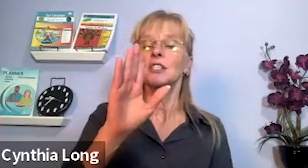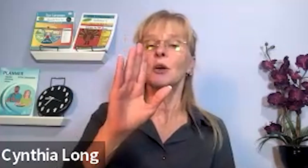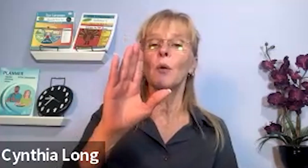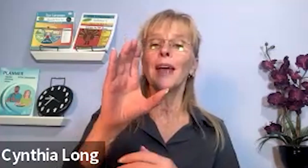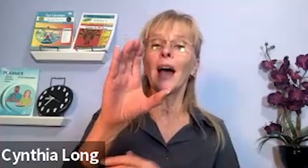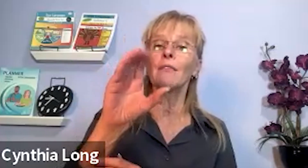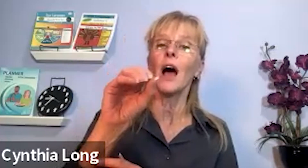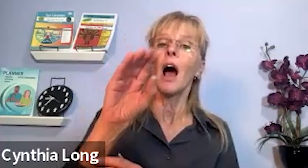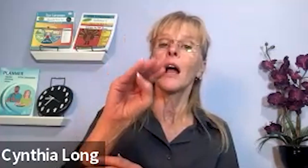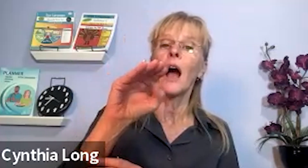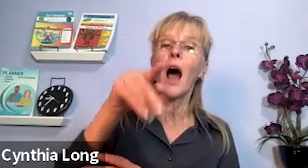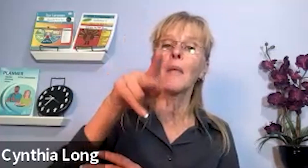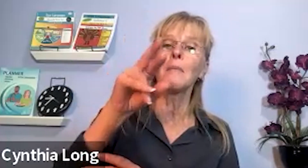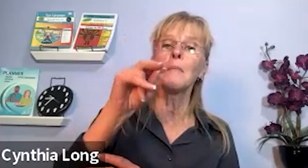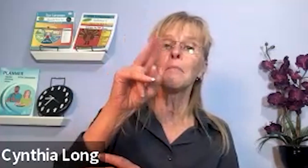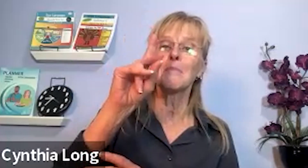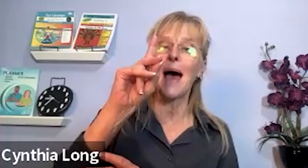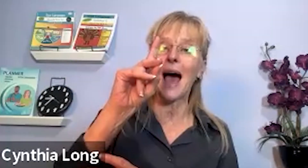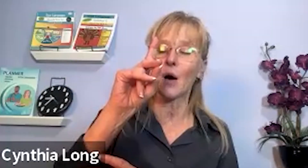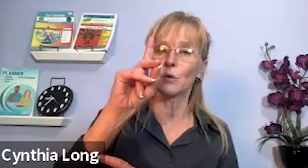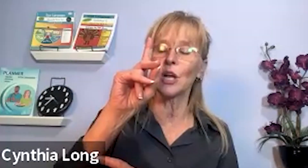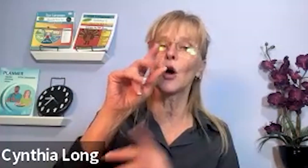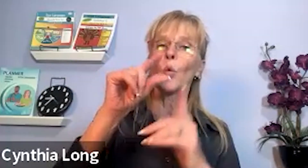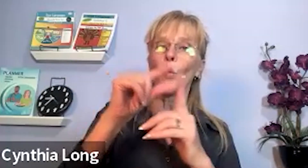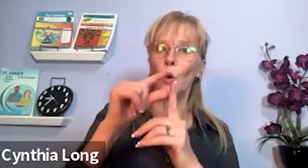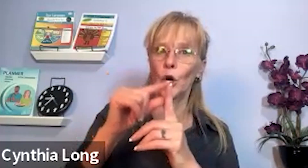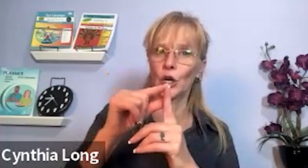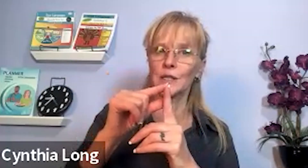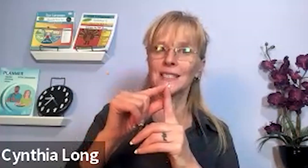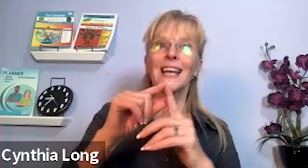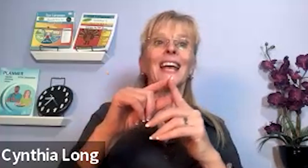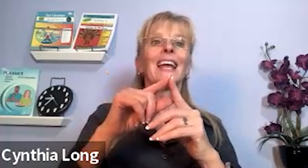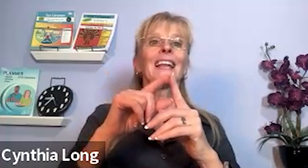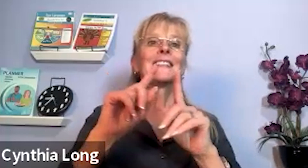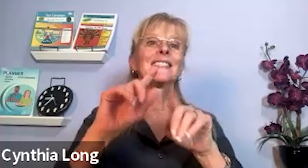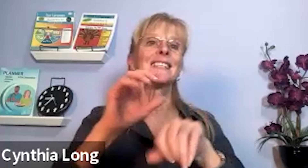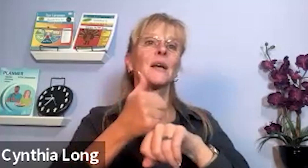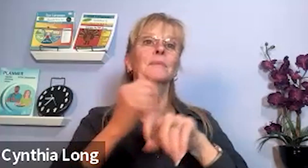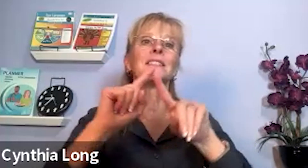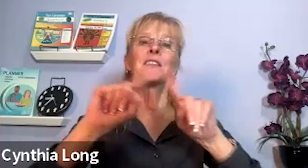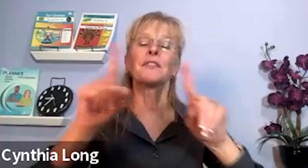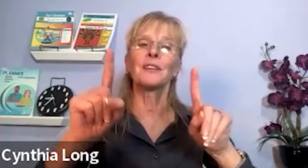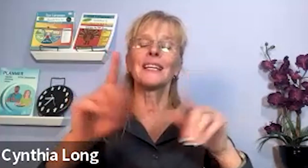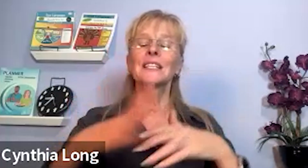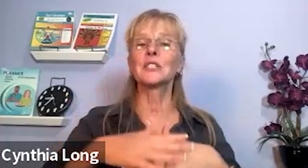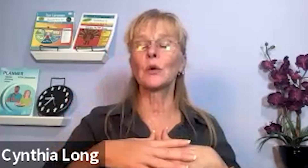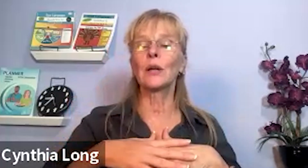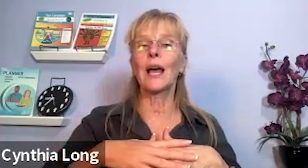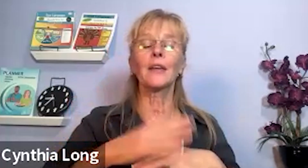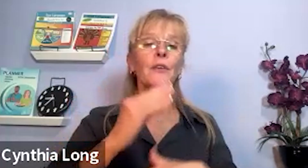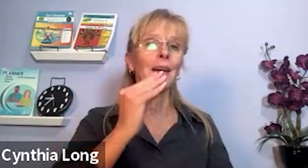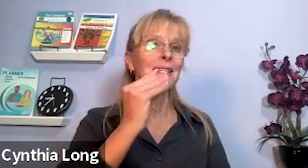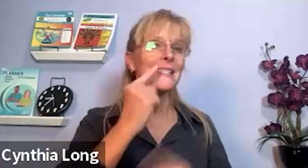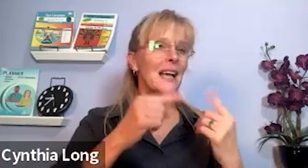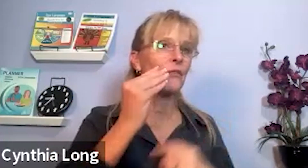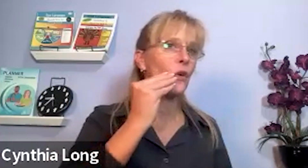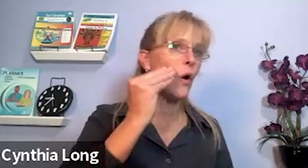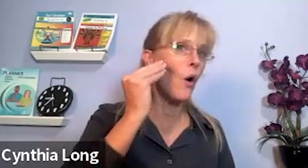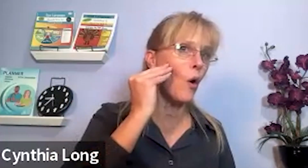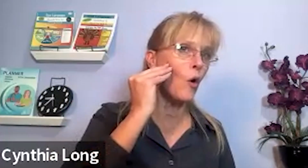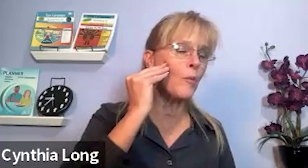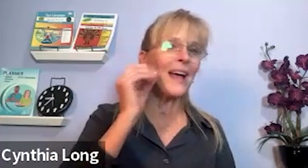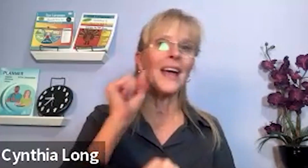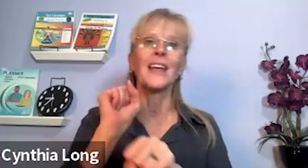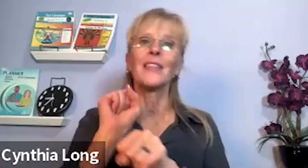great. So when we have compound words, it's set up differently. So like if we have the sign